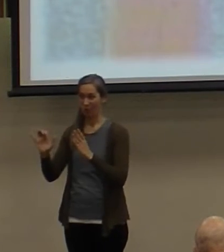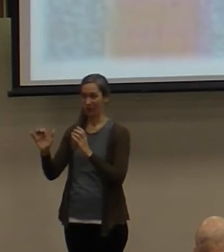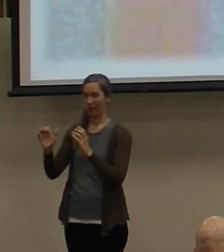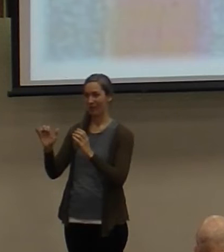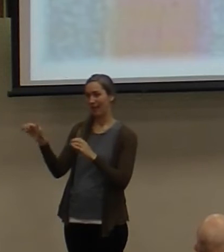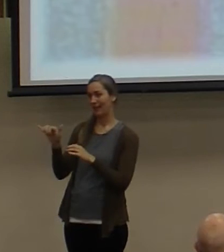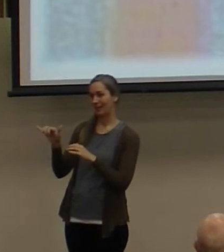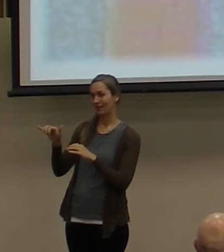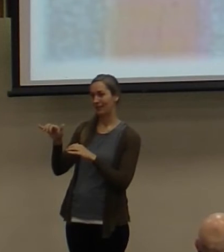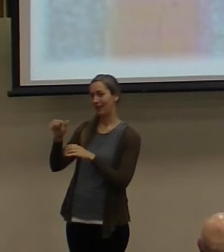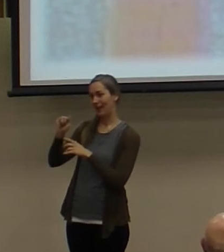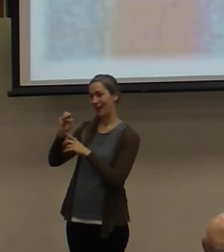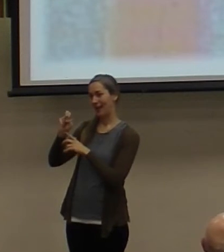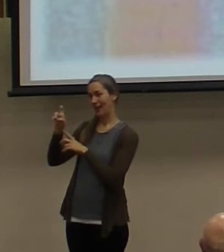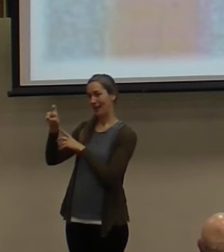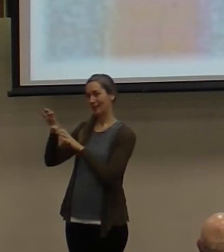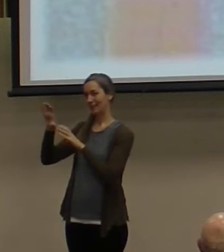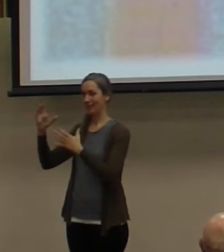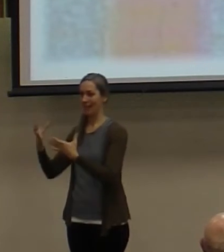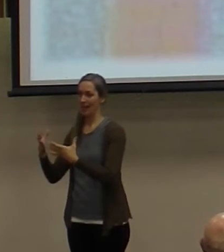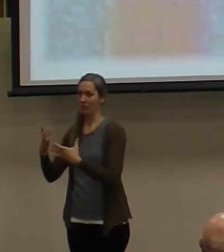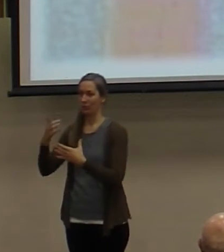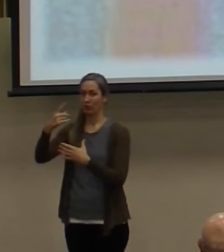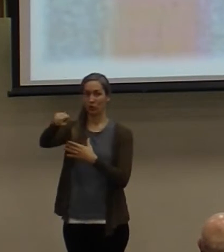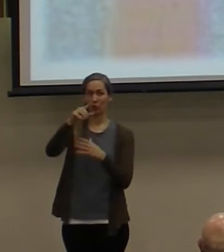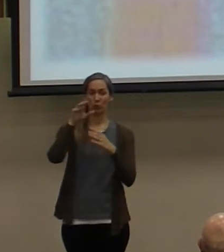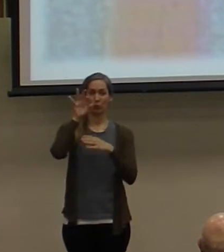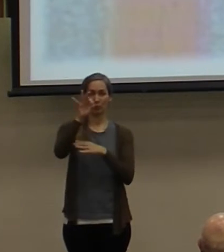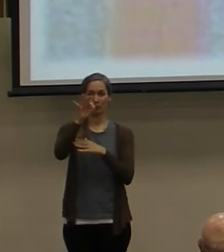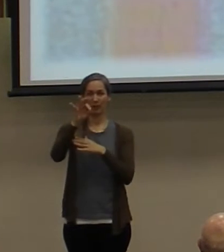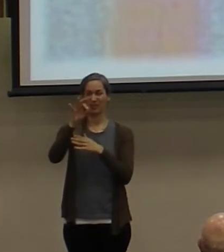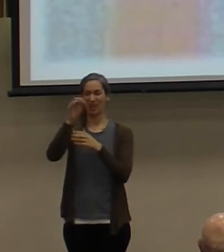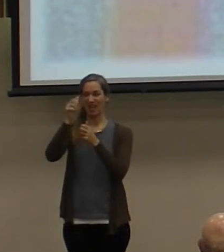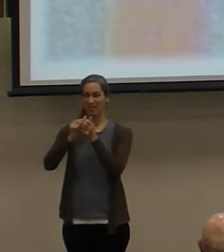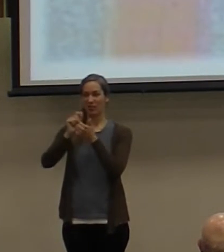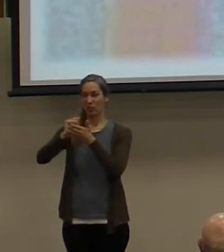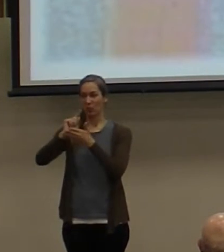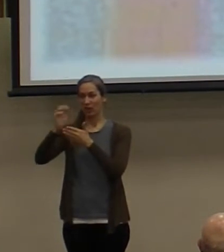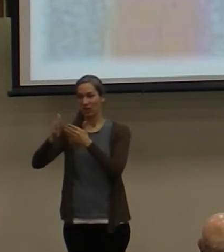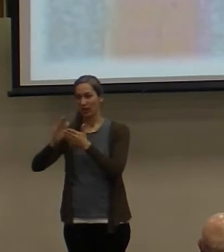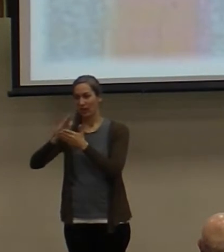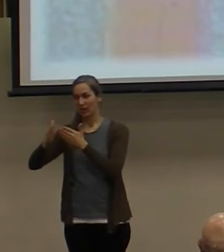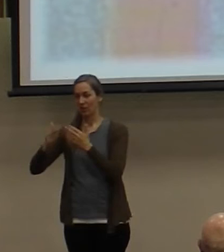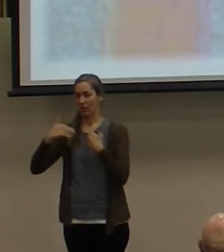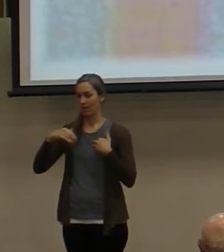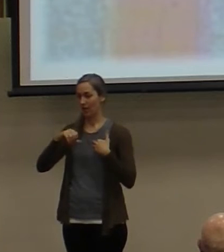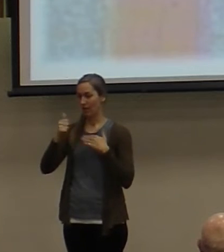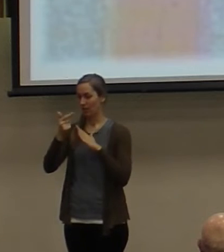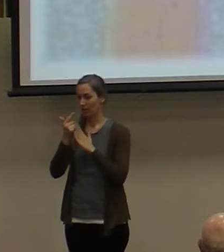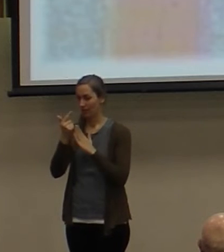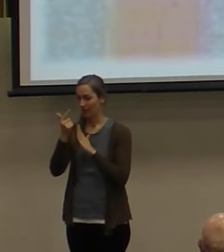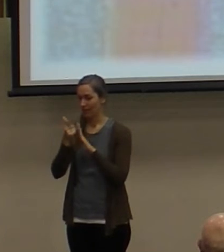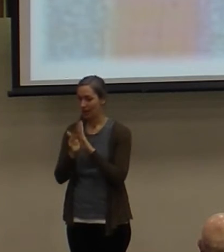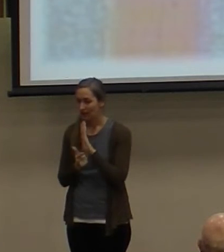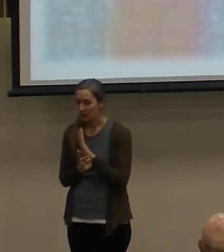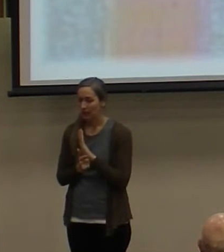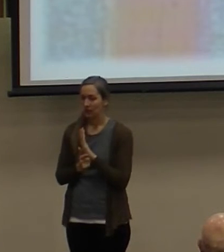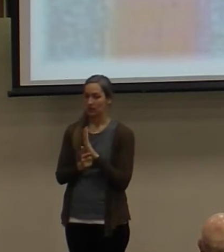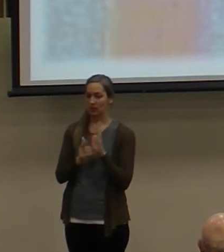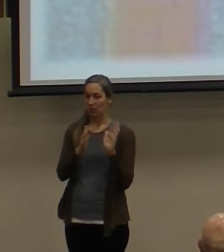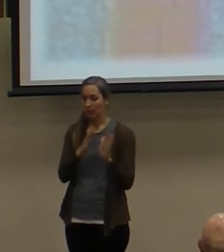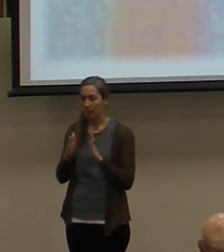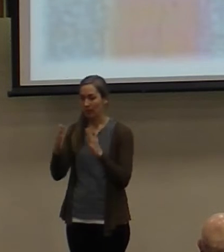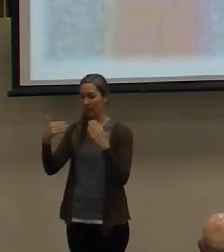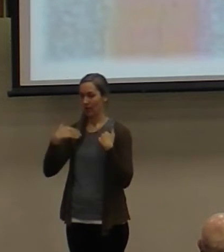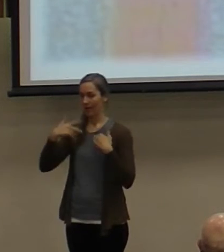annex class, or like some of you that are preaching every weekend as well, then you've got to get those lessons ready and PowerPoints put together and all those